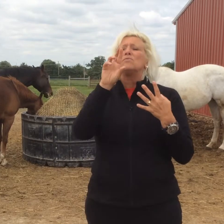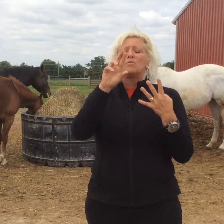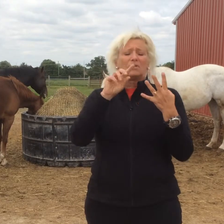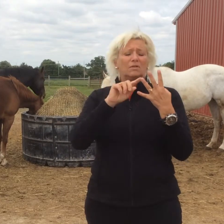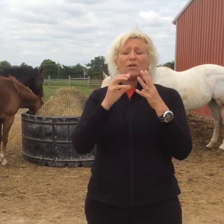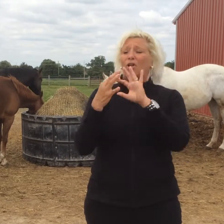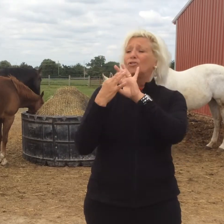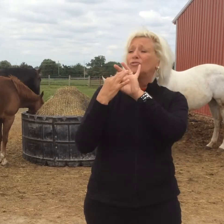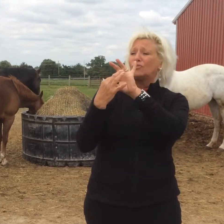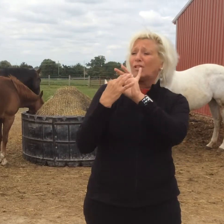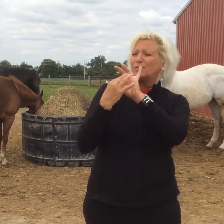That can be difficult.